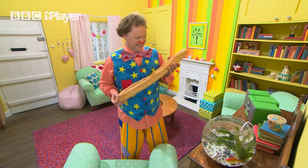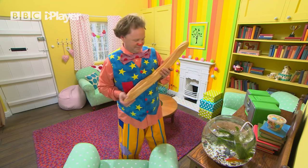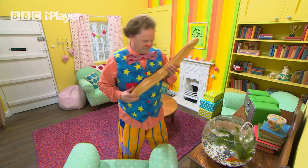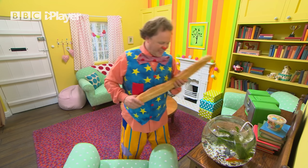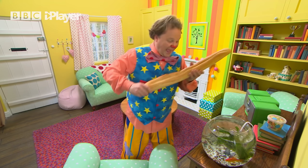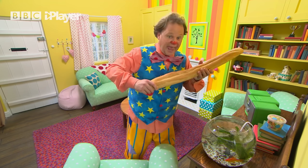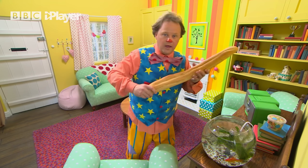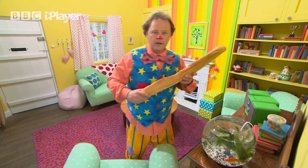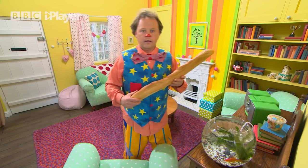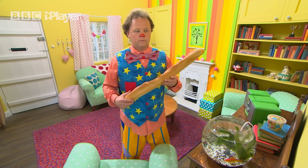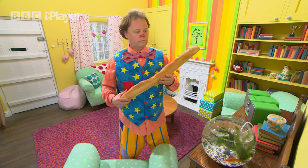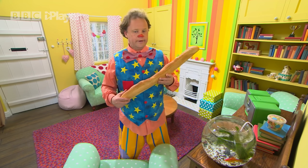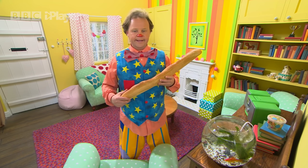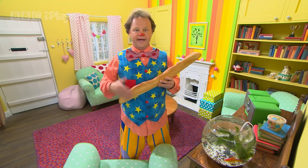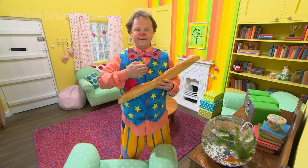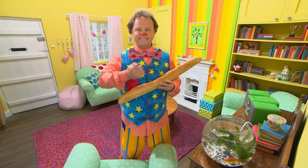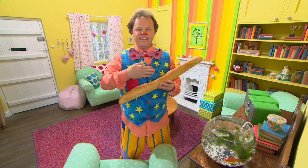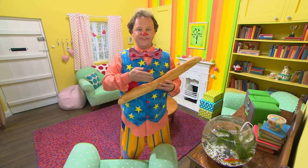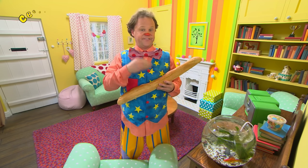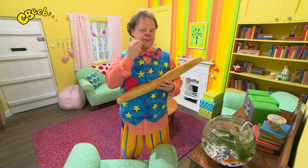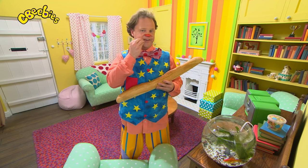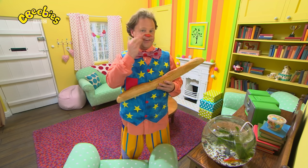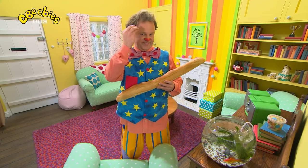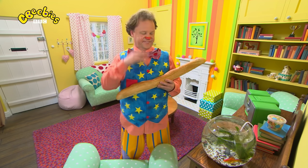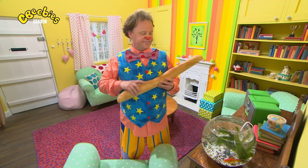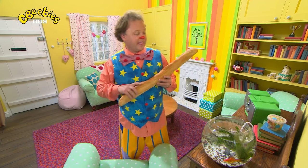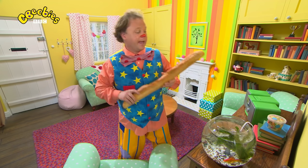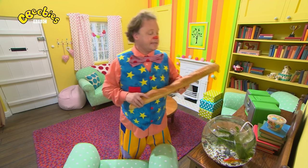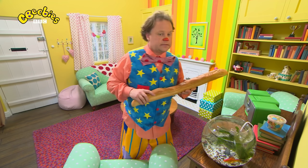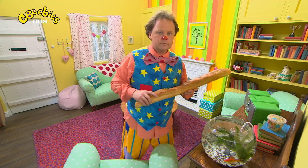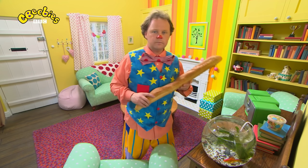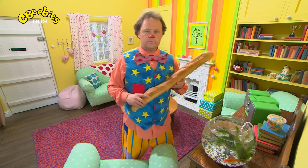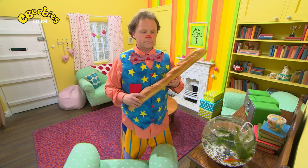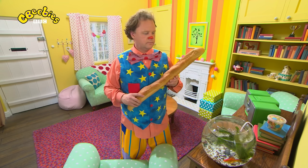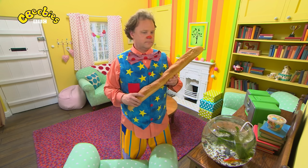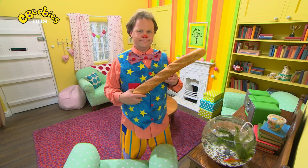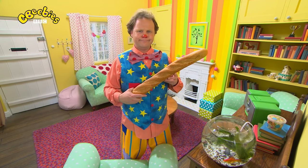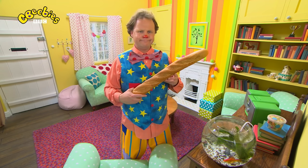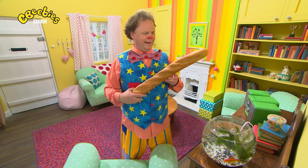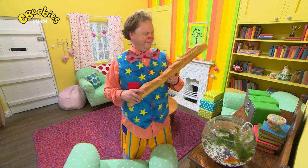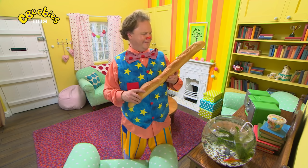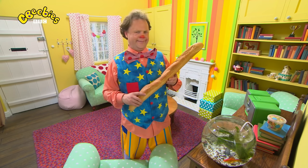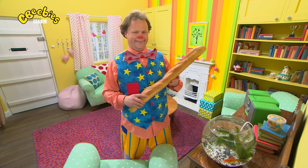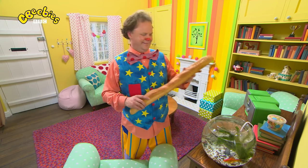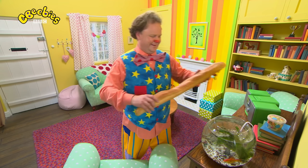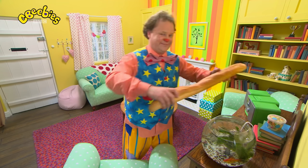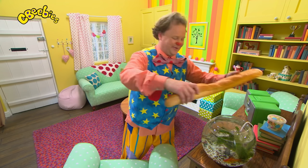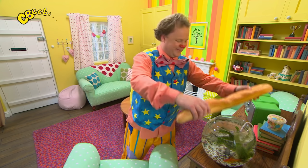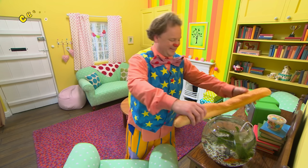Mr. Tumble, what's that? Well, fish food. That doesn't look like fish food, Mr. Tumble. Of course it's